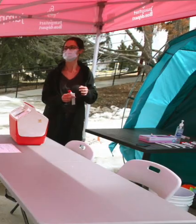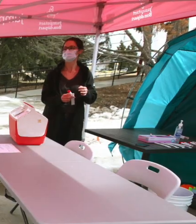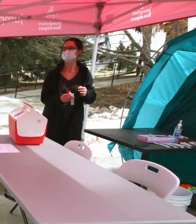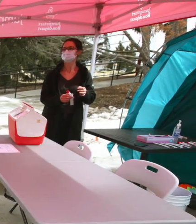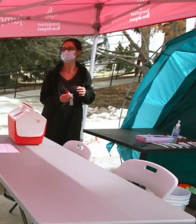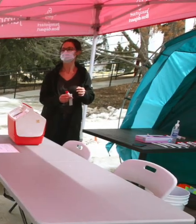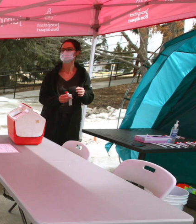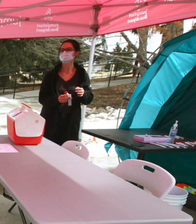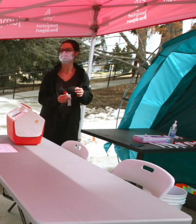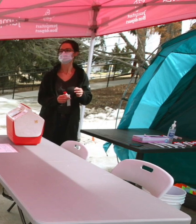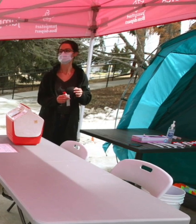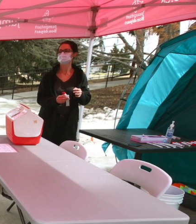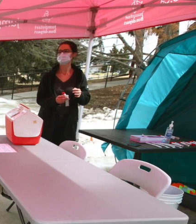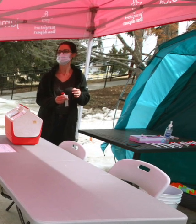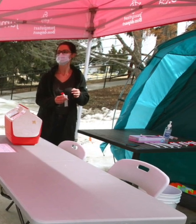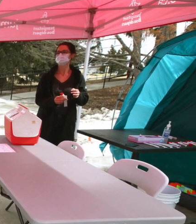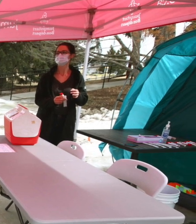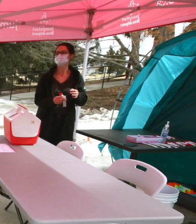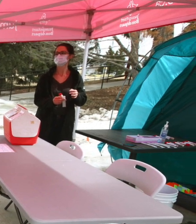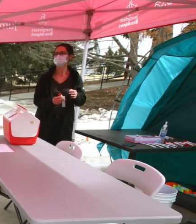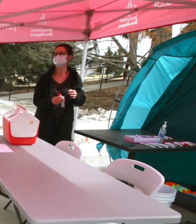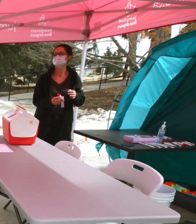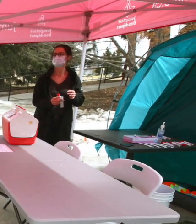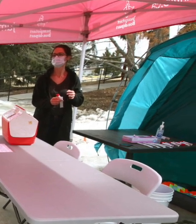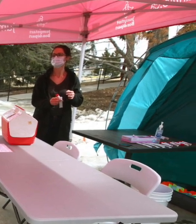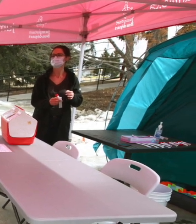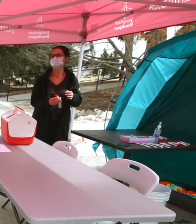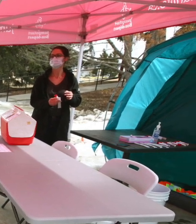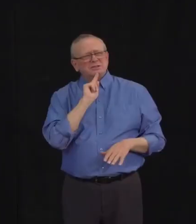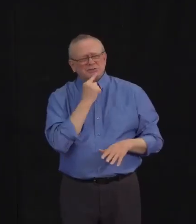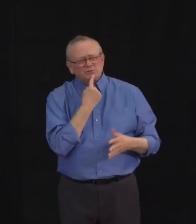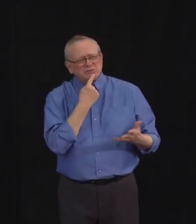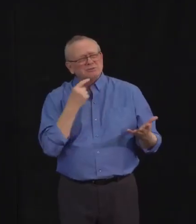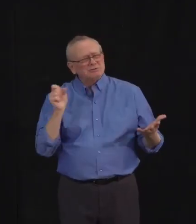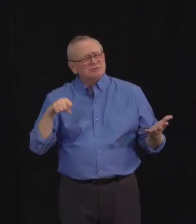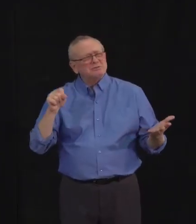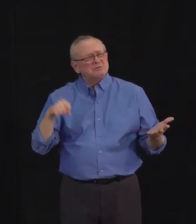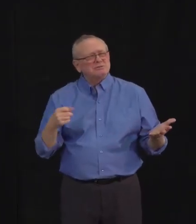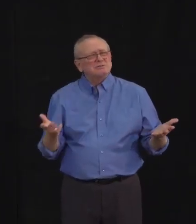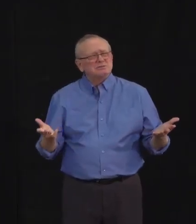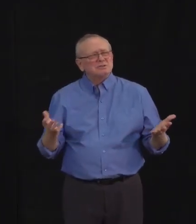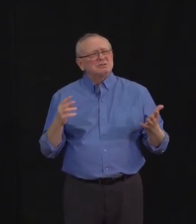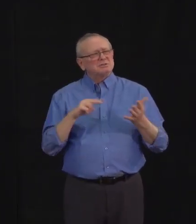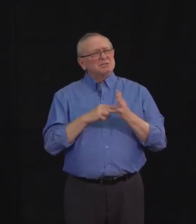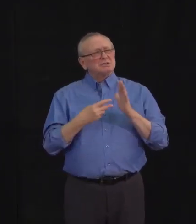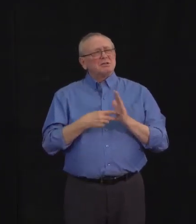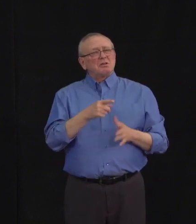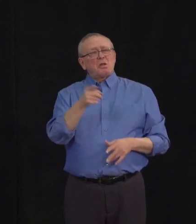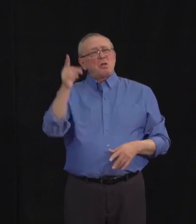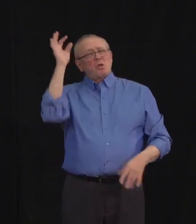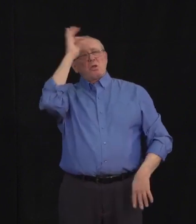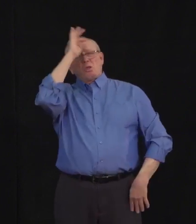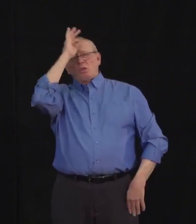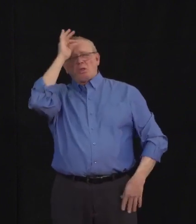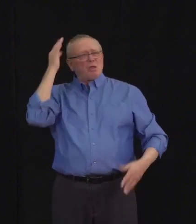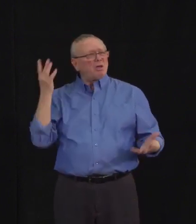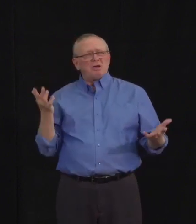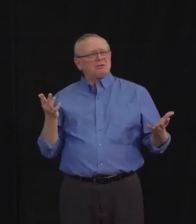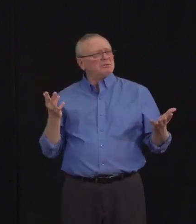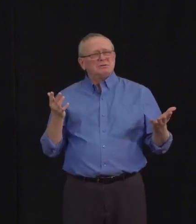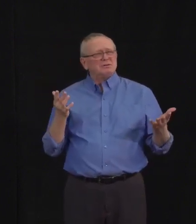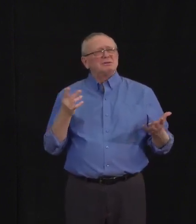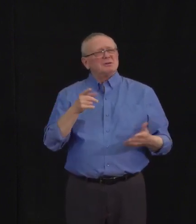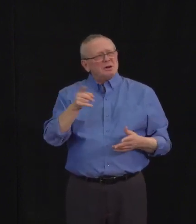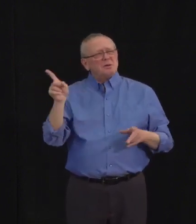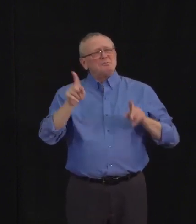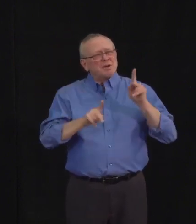a very serious disease in some people. And so I think it's really important that we all collectively look to